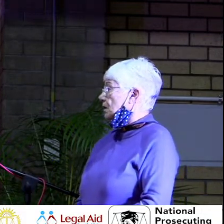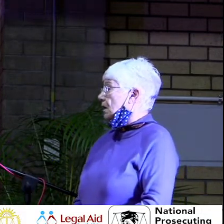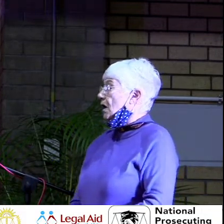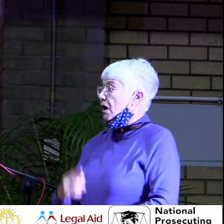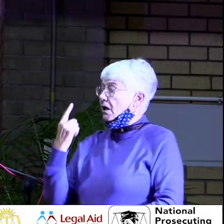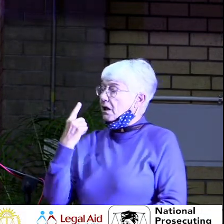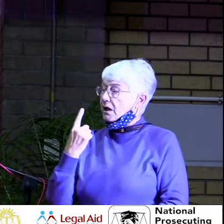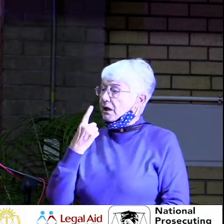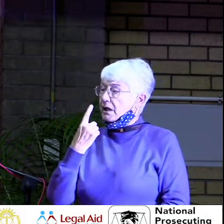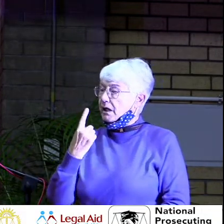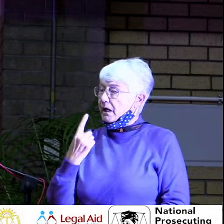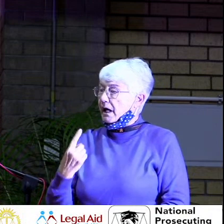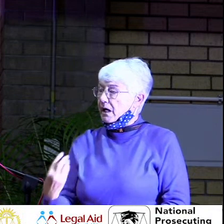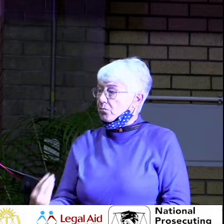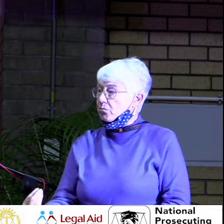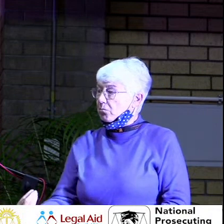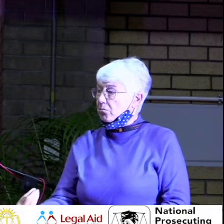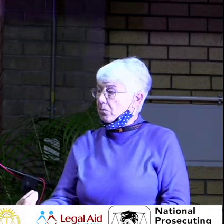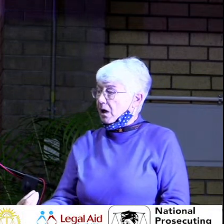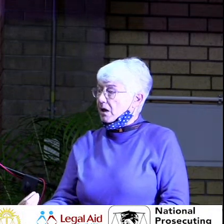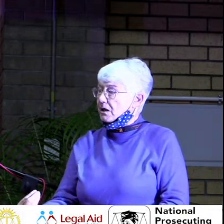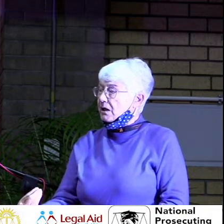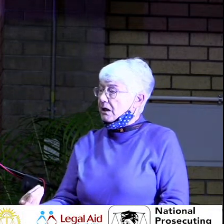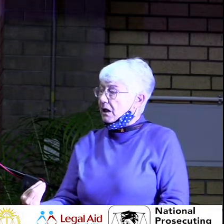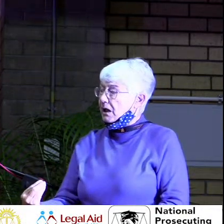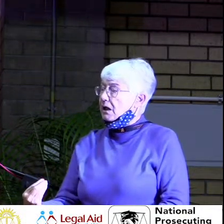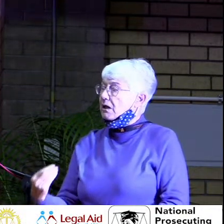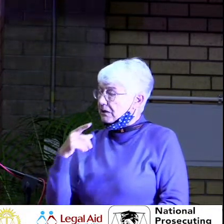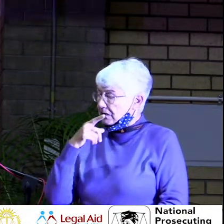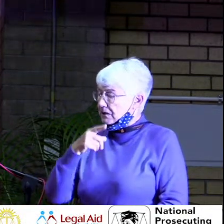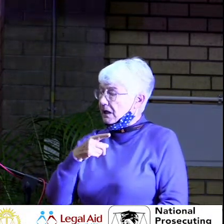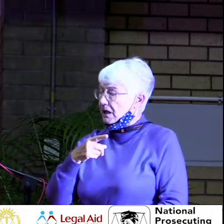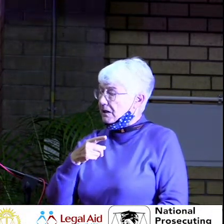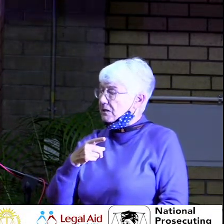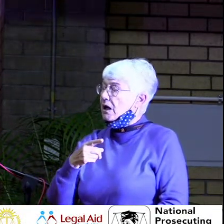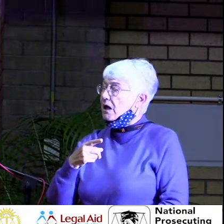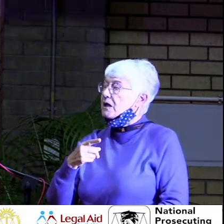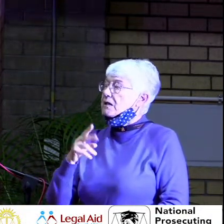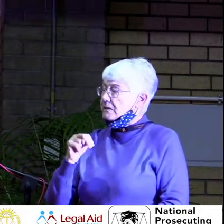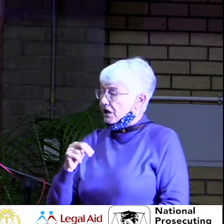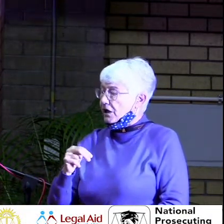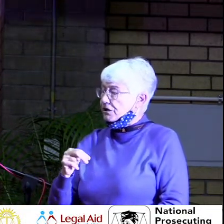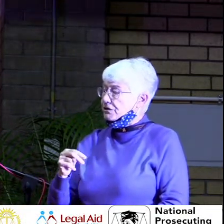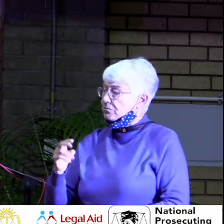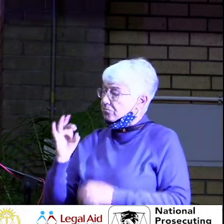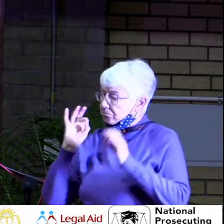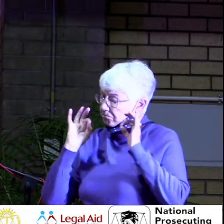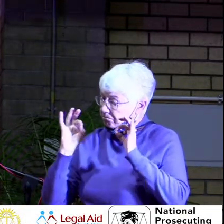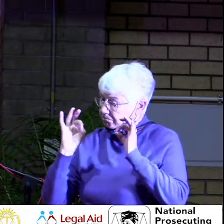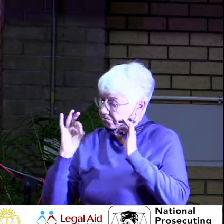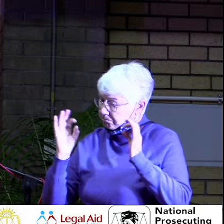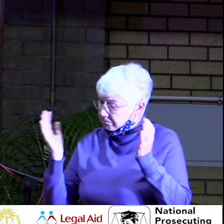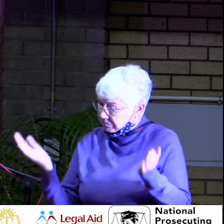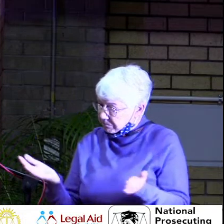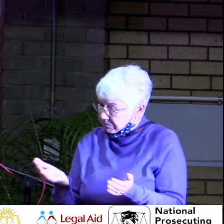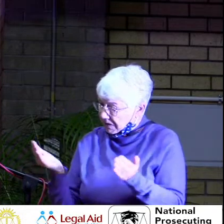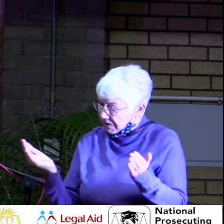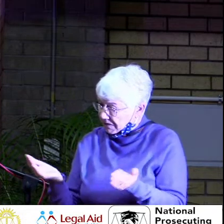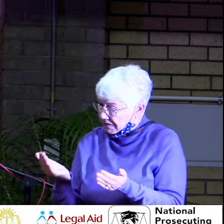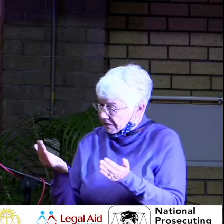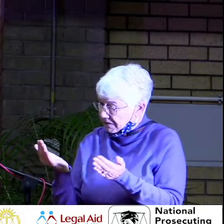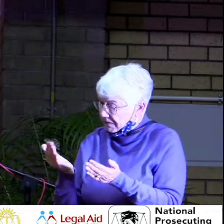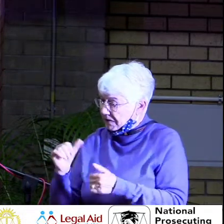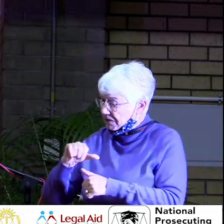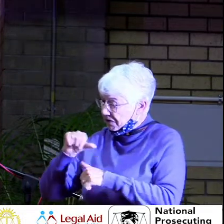deserves for proper care and protection. So our social workers is out there every